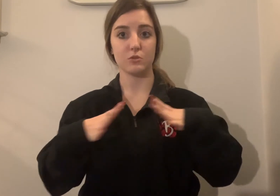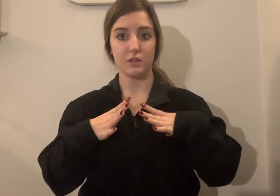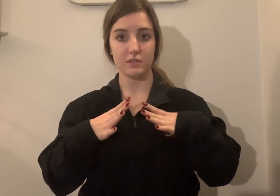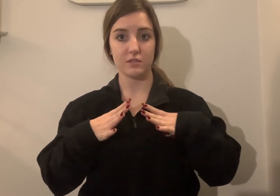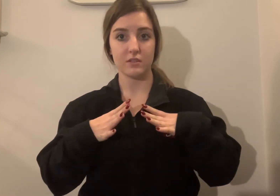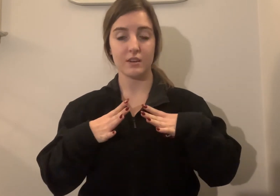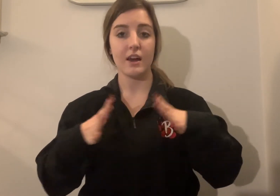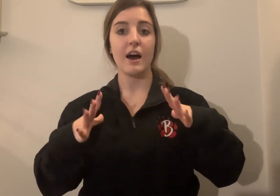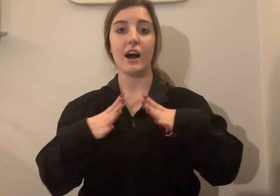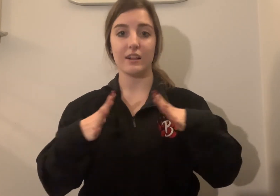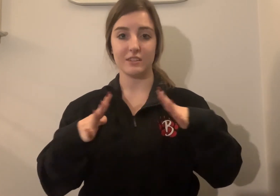twice. Holidays.